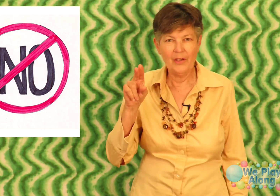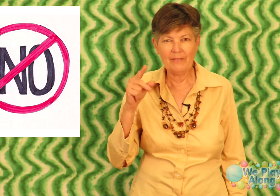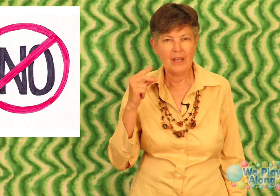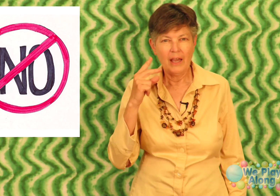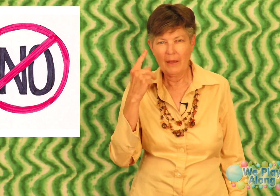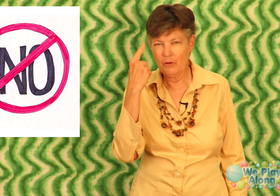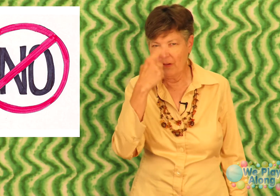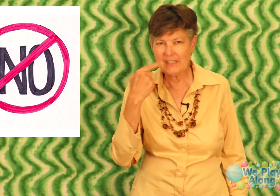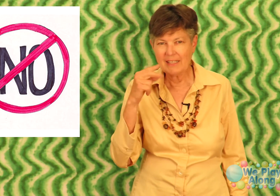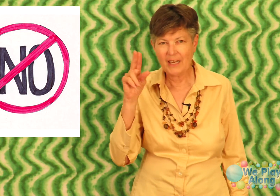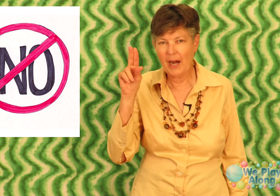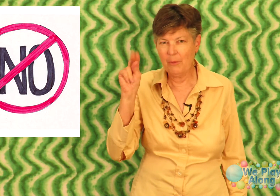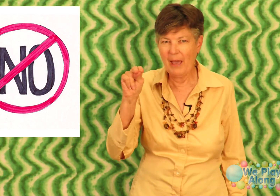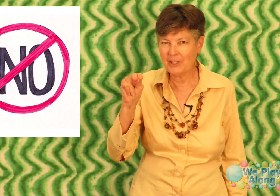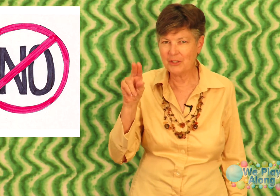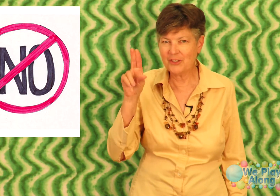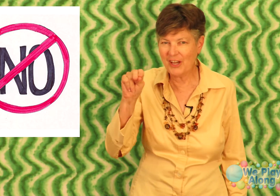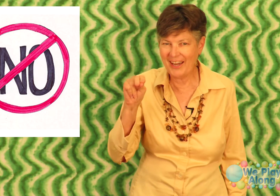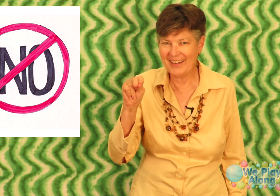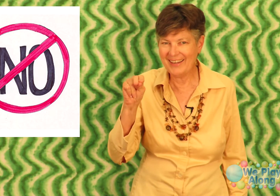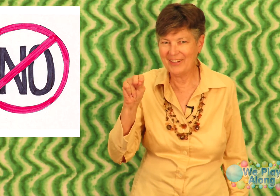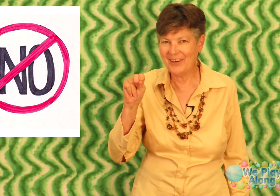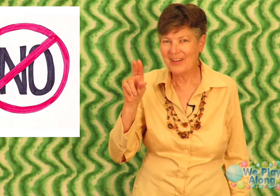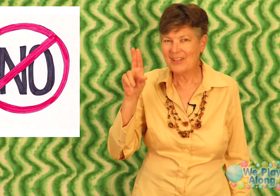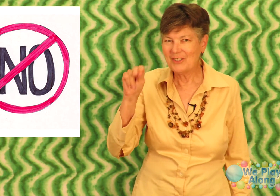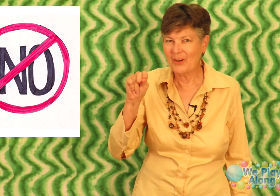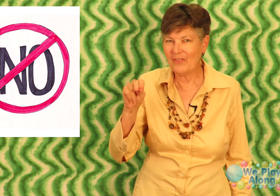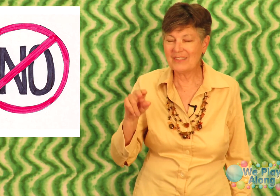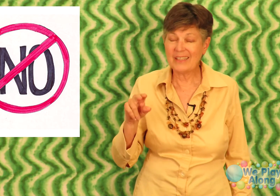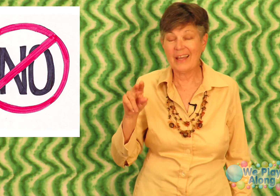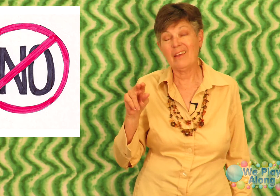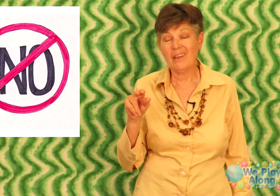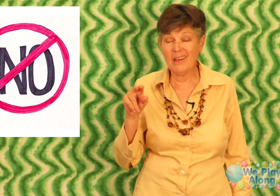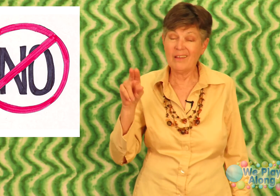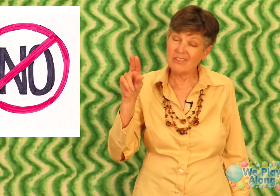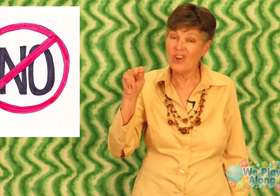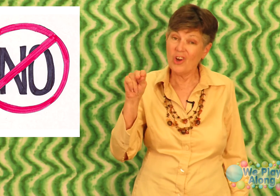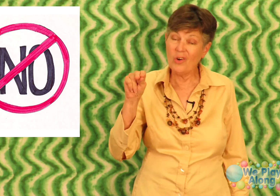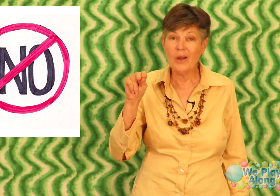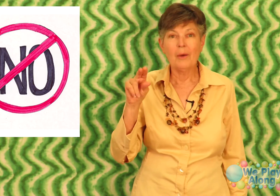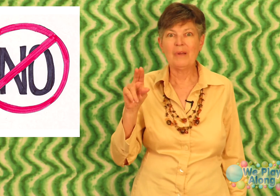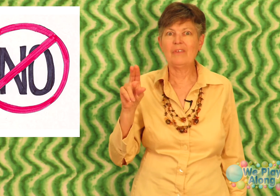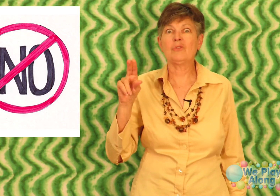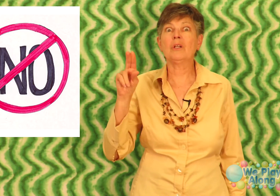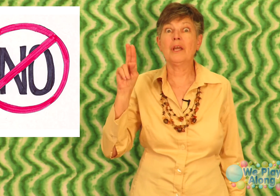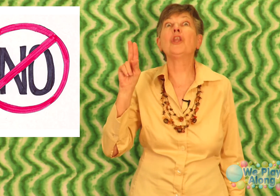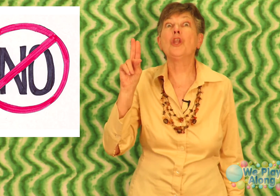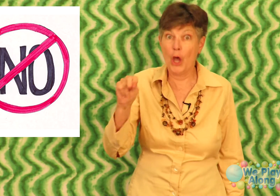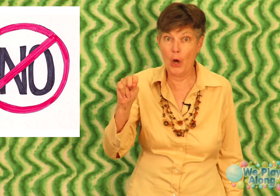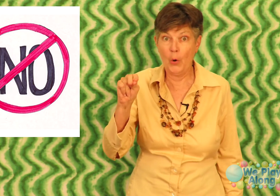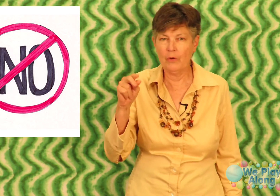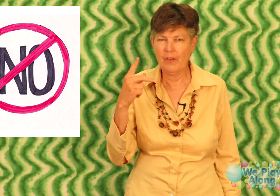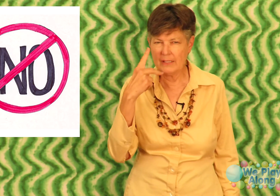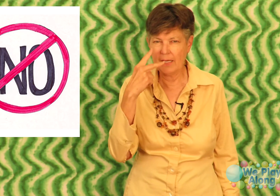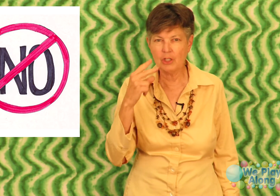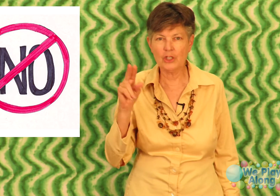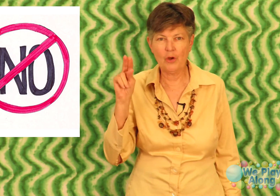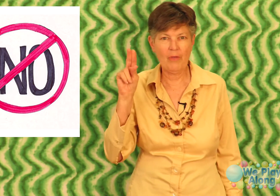have to, your face has to kind of match your sign here. So if it's like, no, but if it's really a no, your face has to show